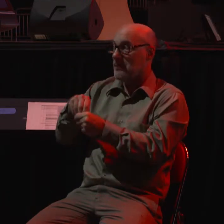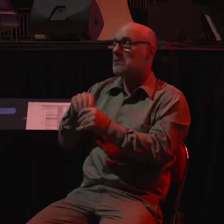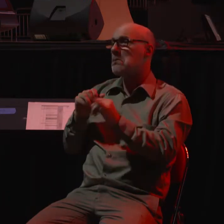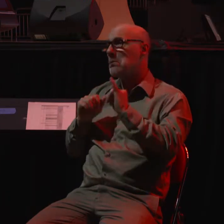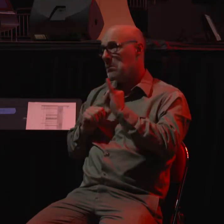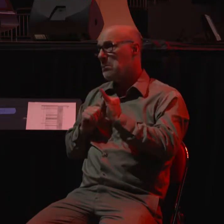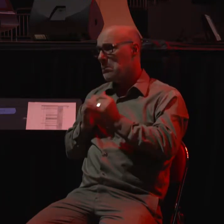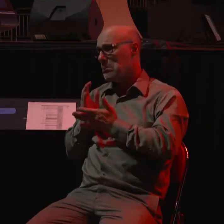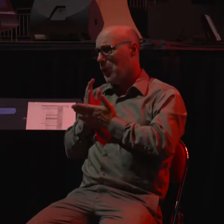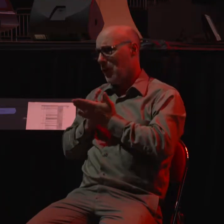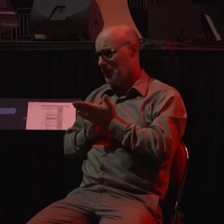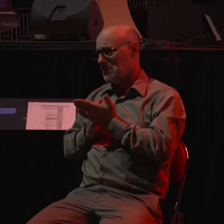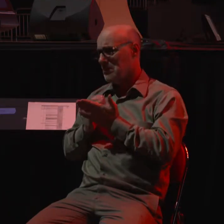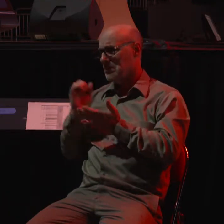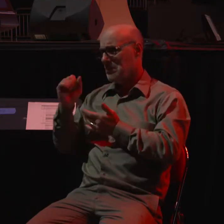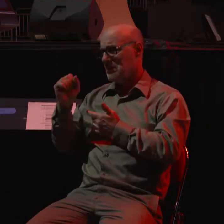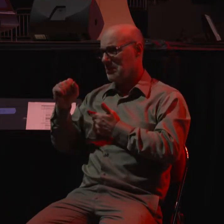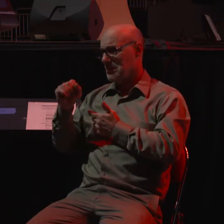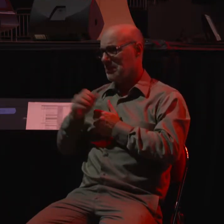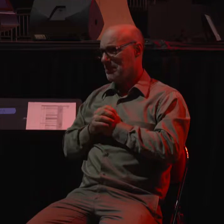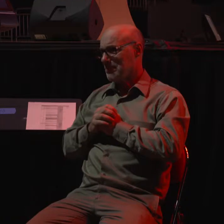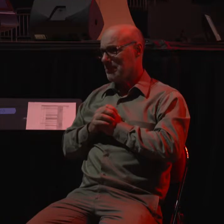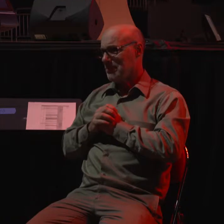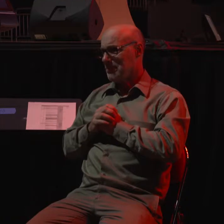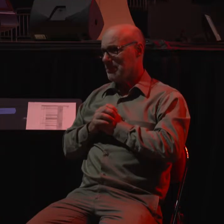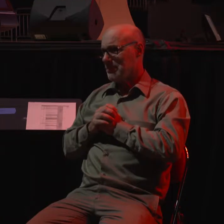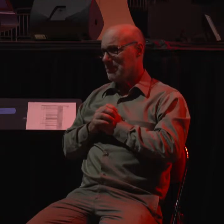elements of that, but I tell you, unfortunately,